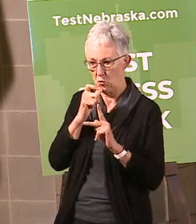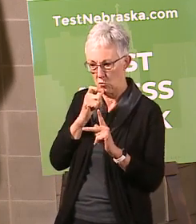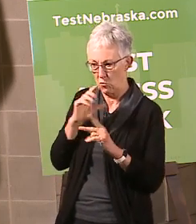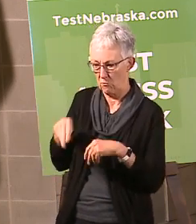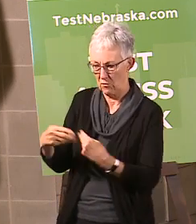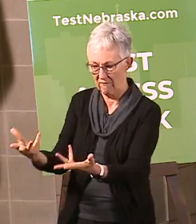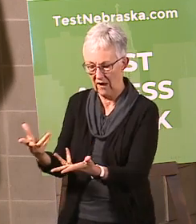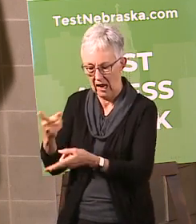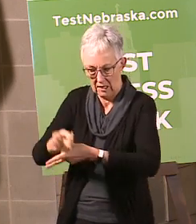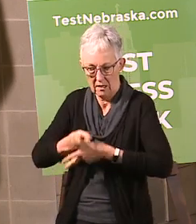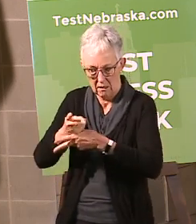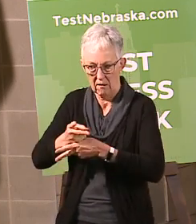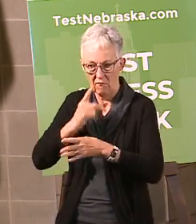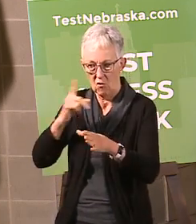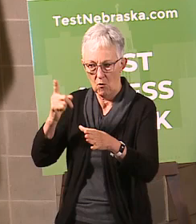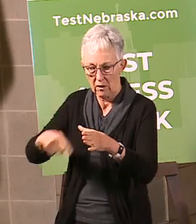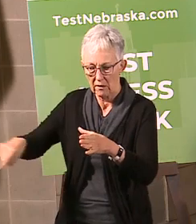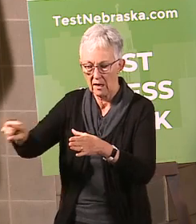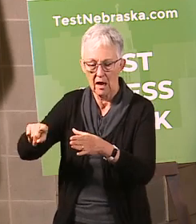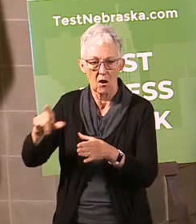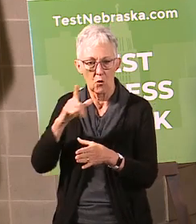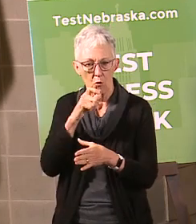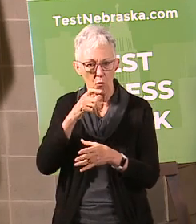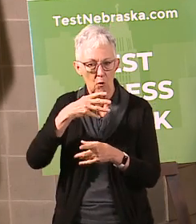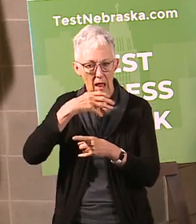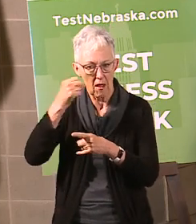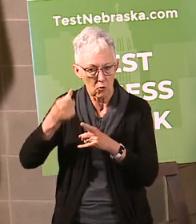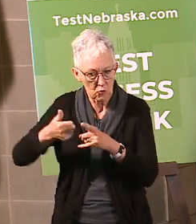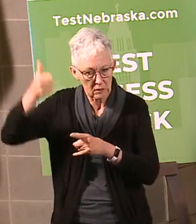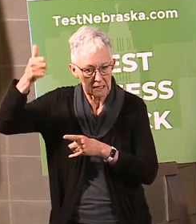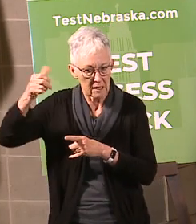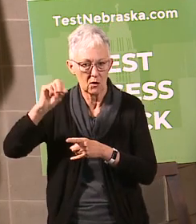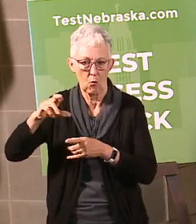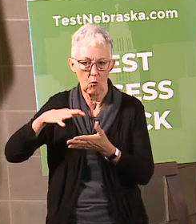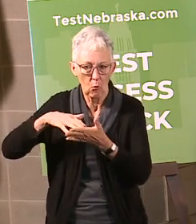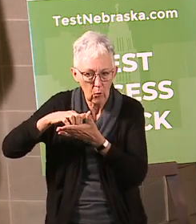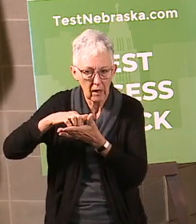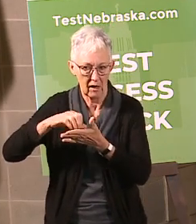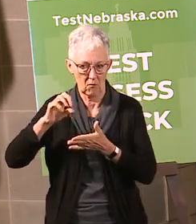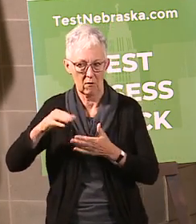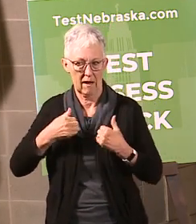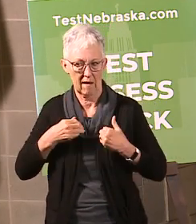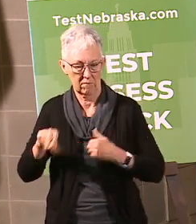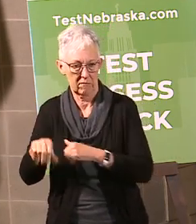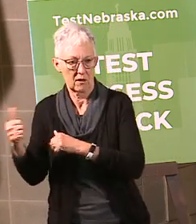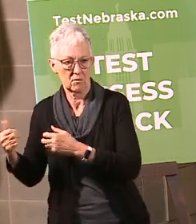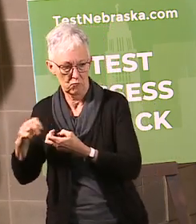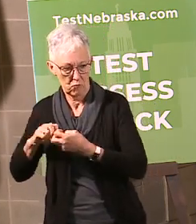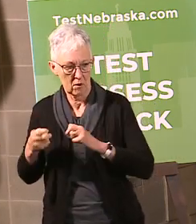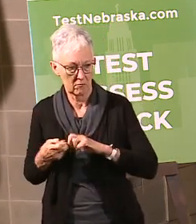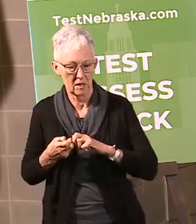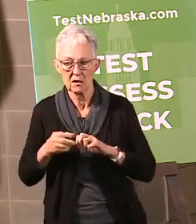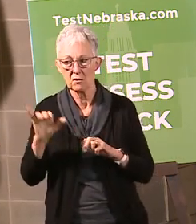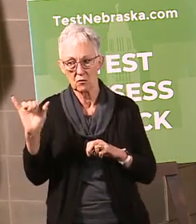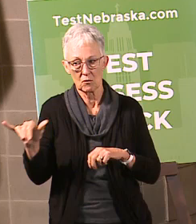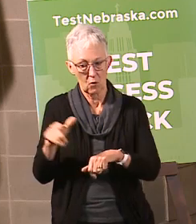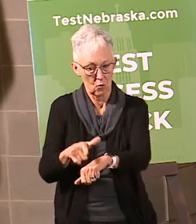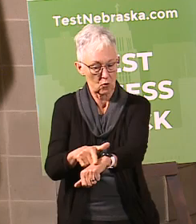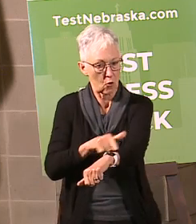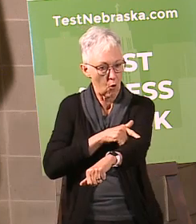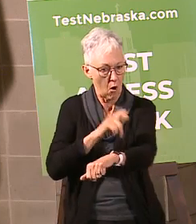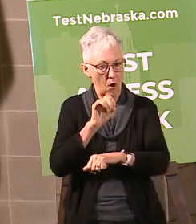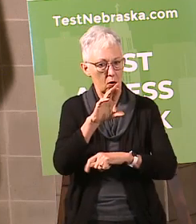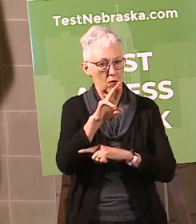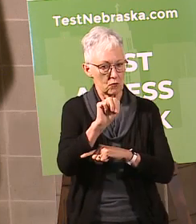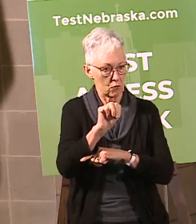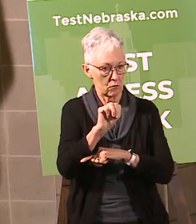lot. They're in a war and continue to be in a war with this virus. So these long-term care providers get up every day